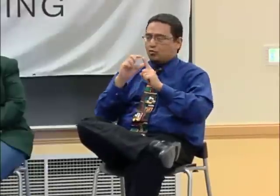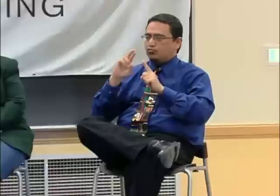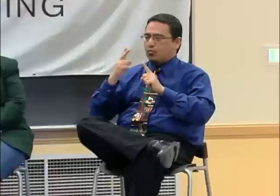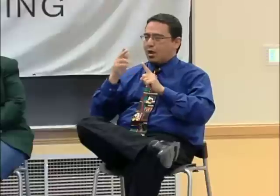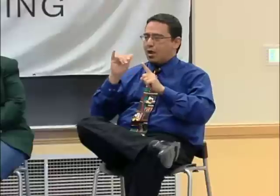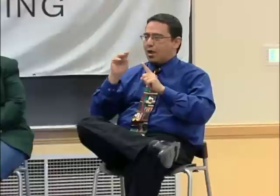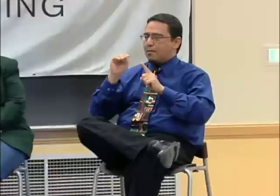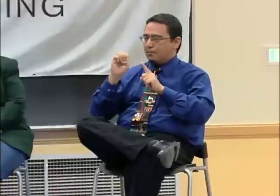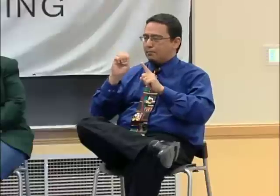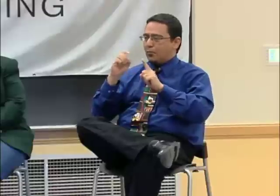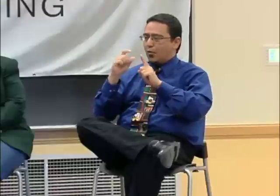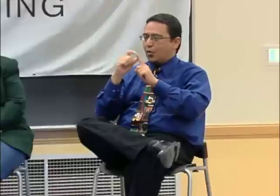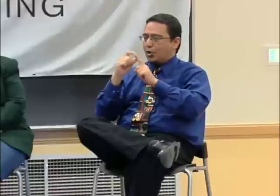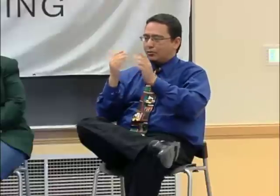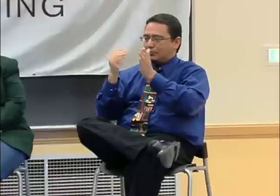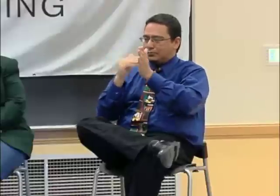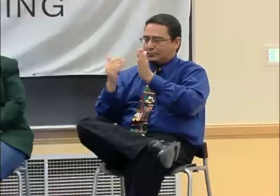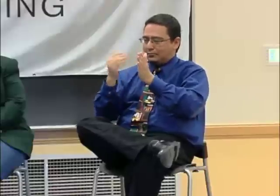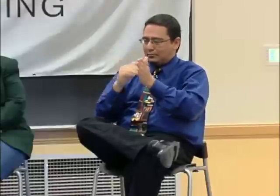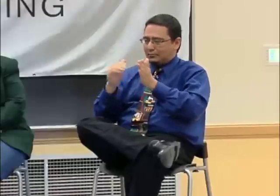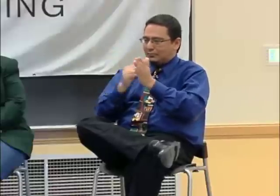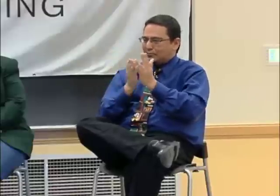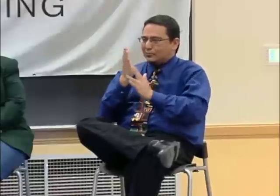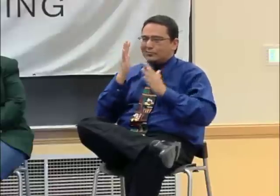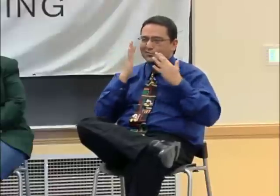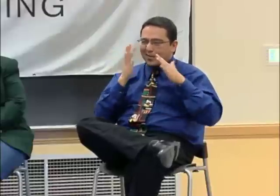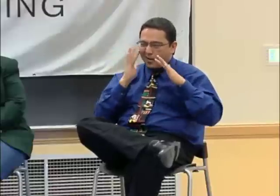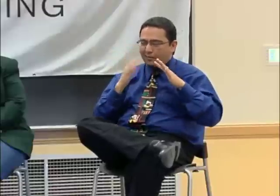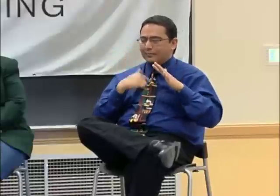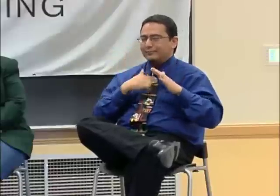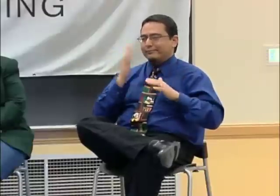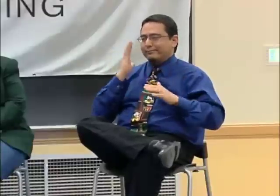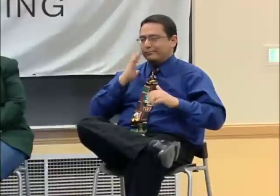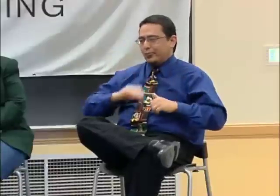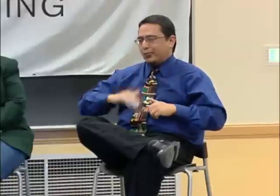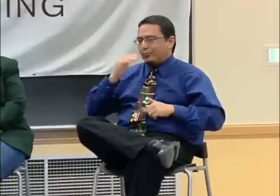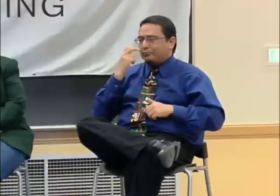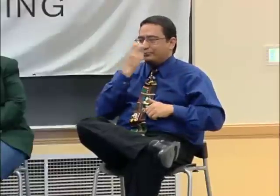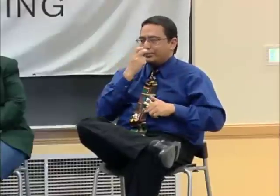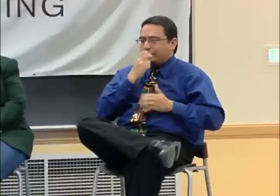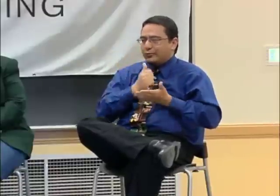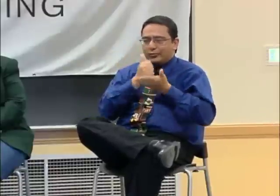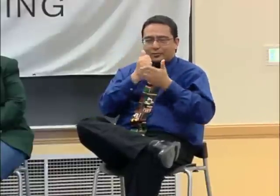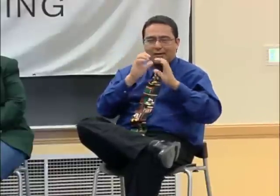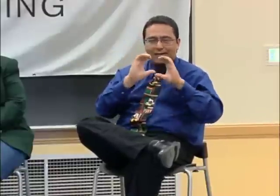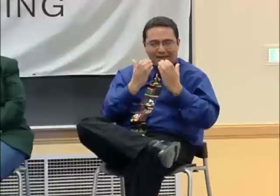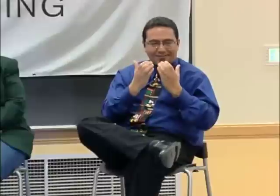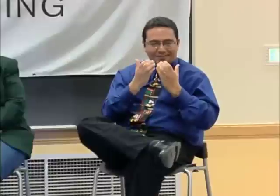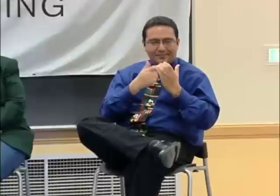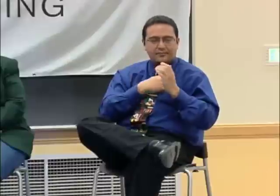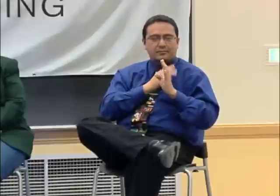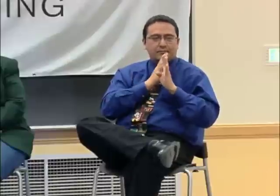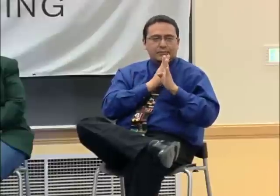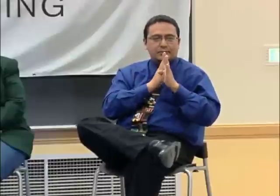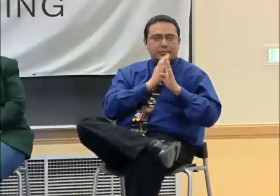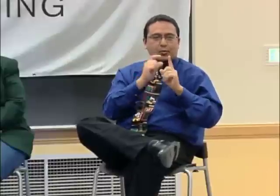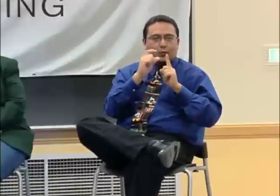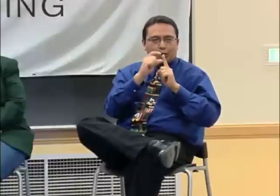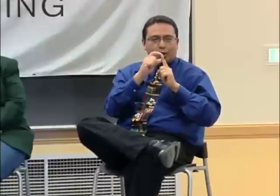and he would use sounds almost rhyming with the words. You know, he grew up using